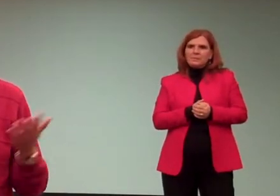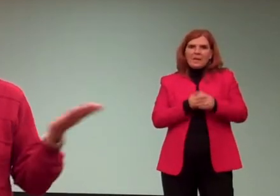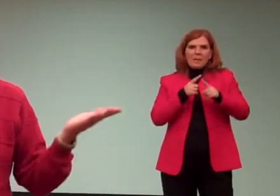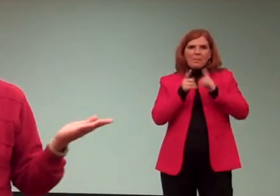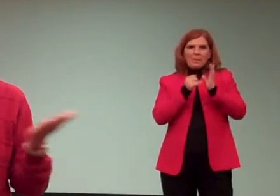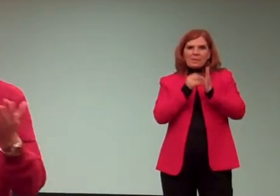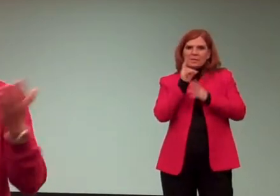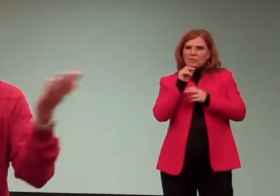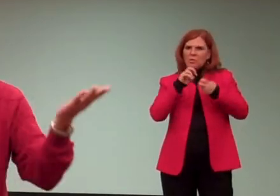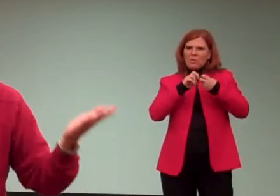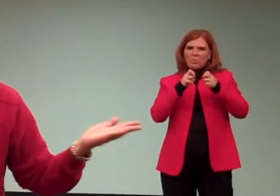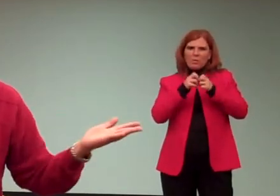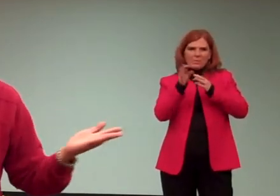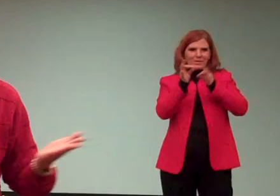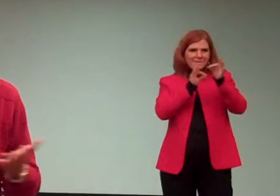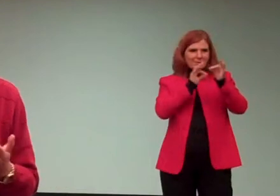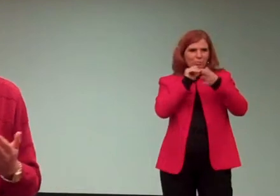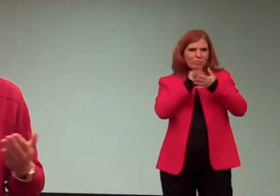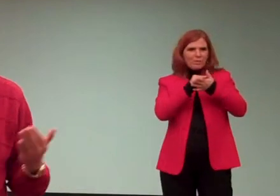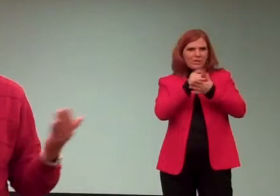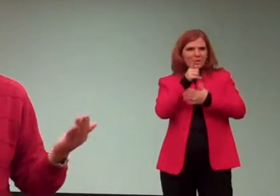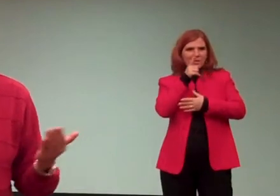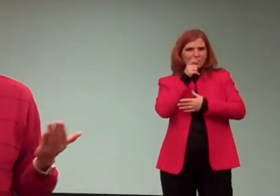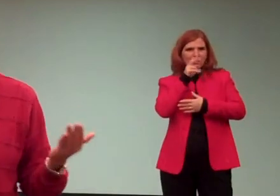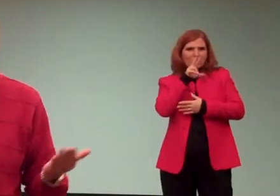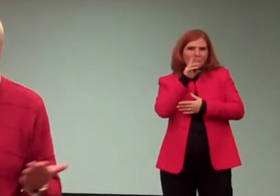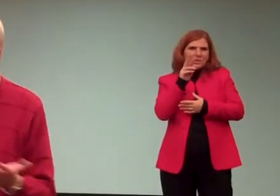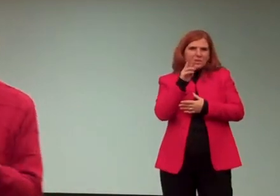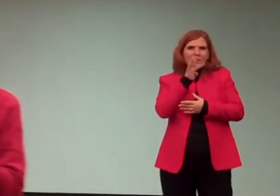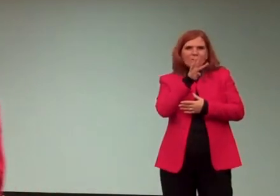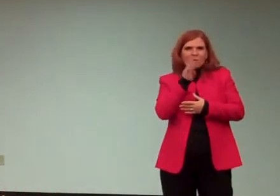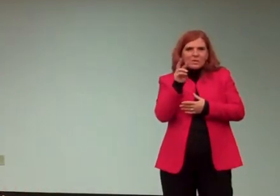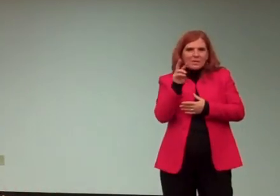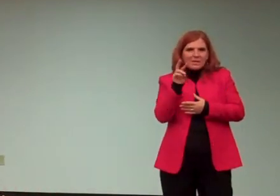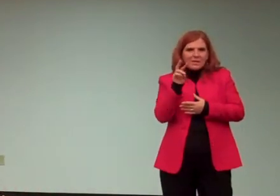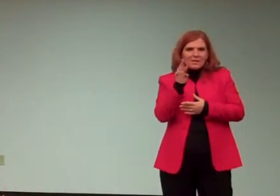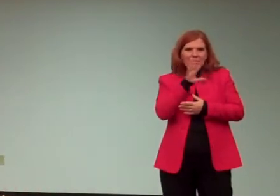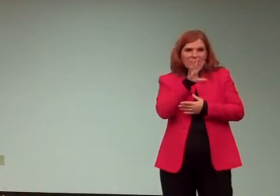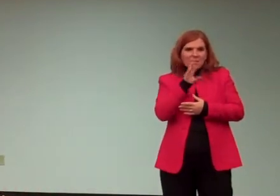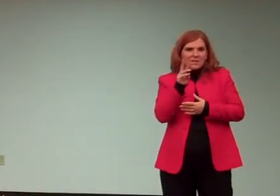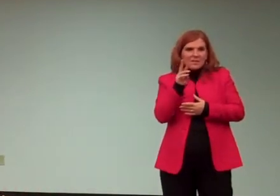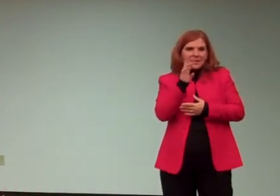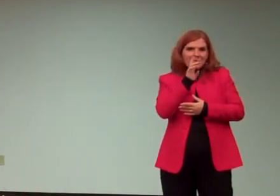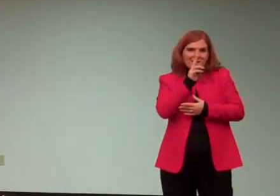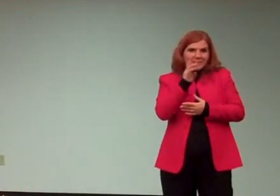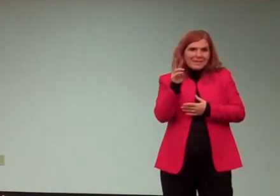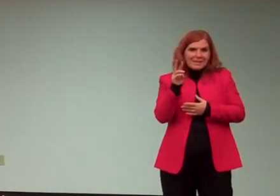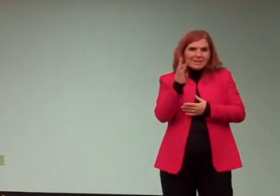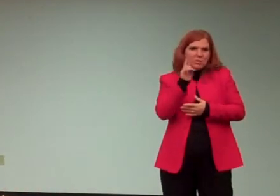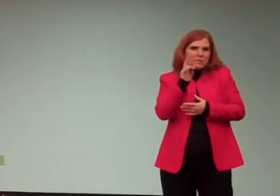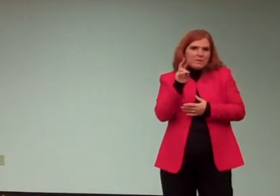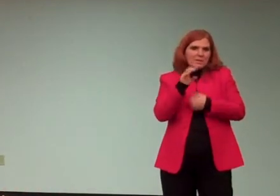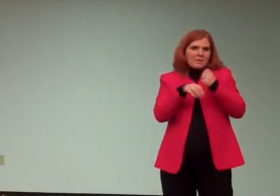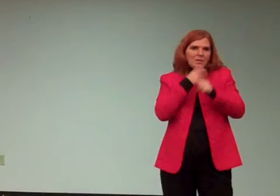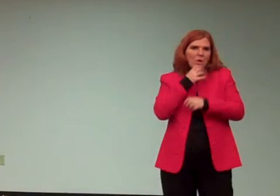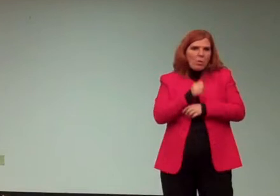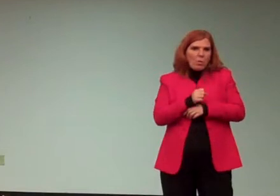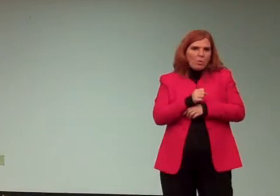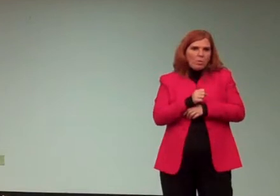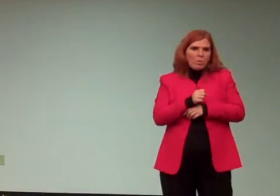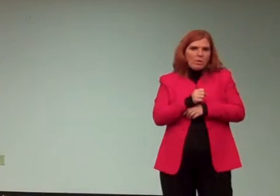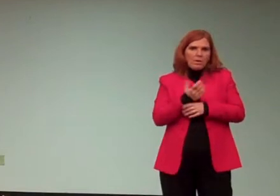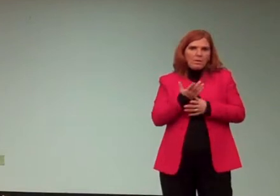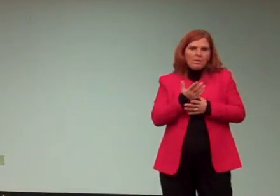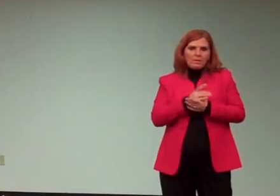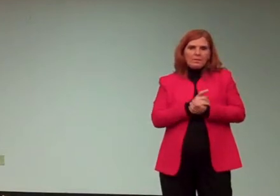But it's no problem to explain that to somebody who's 36 or 46 or 56 or 66 or 76.